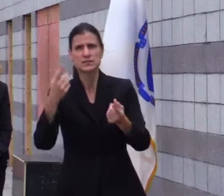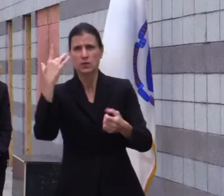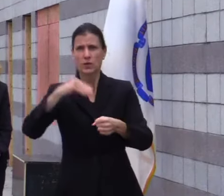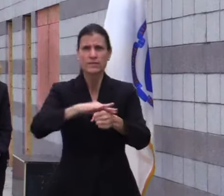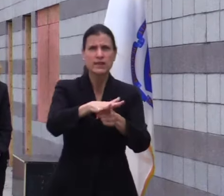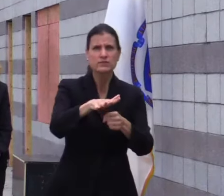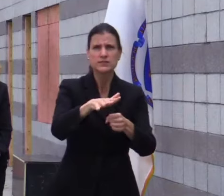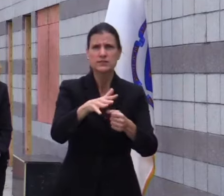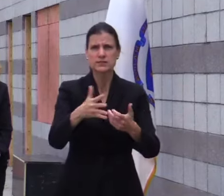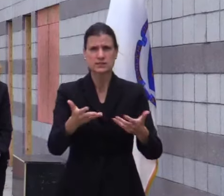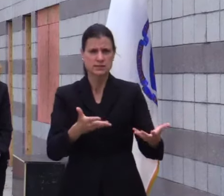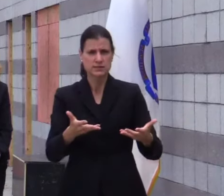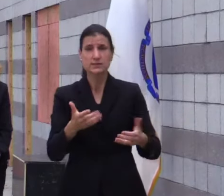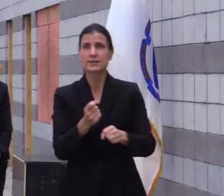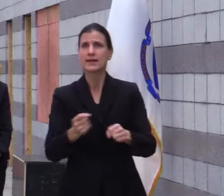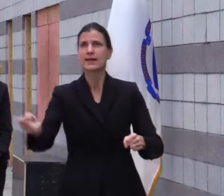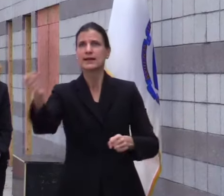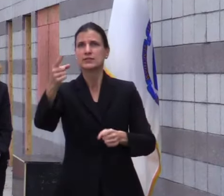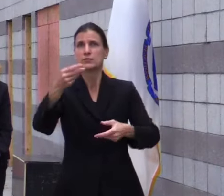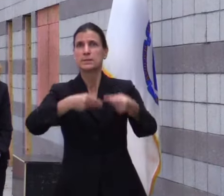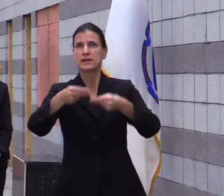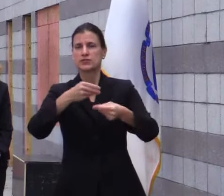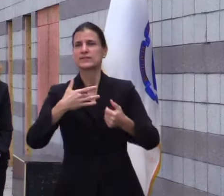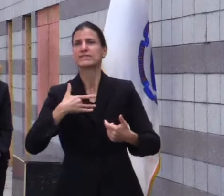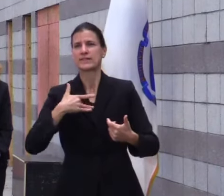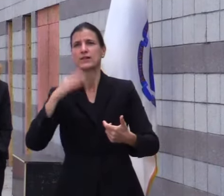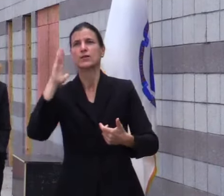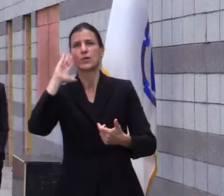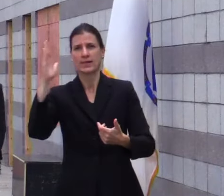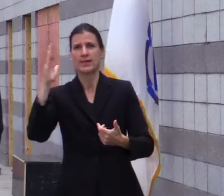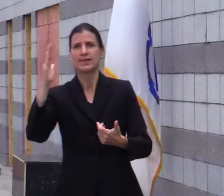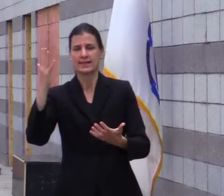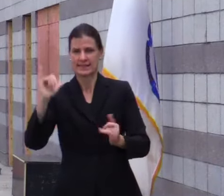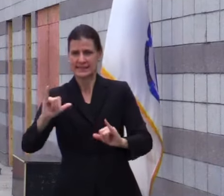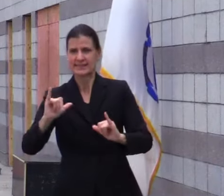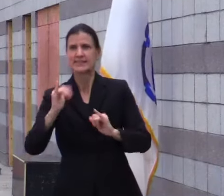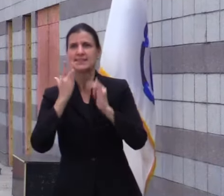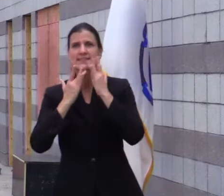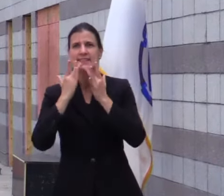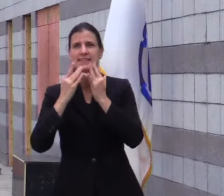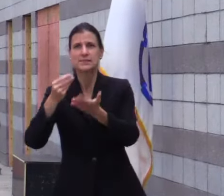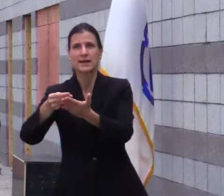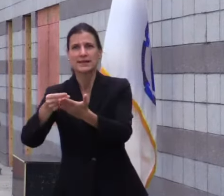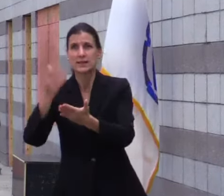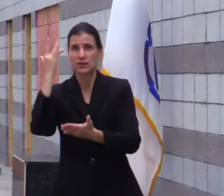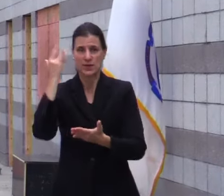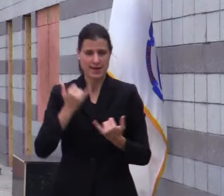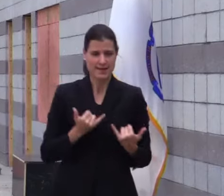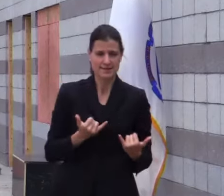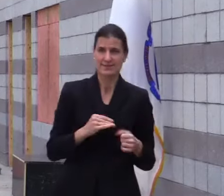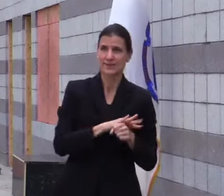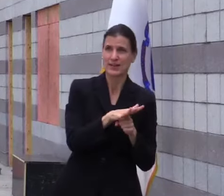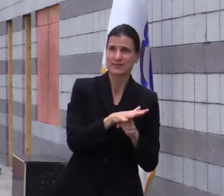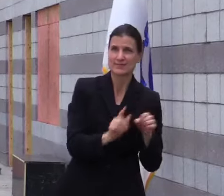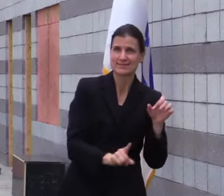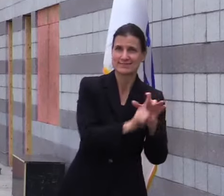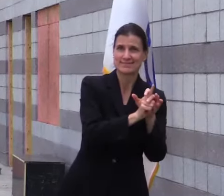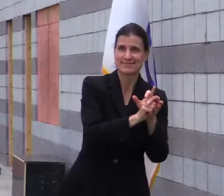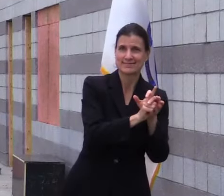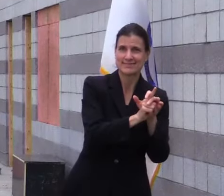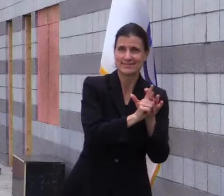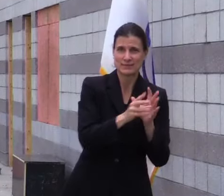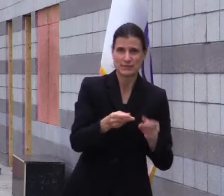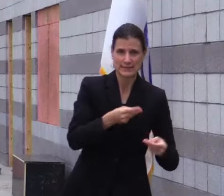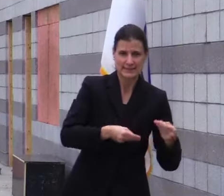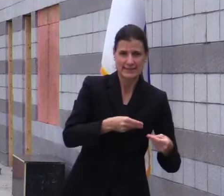problems, attempting to begin addressing them now, so that we're in position to address them later.